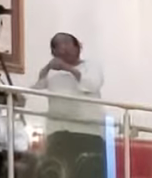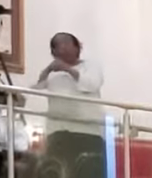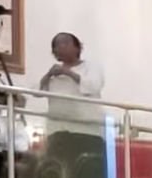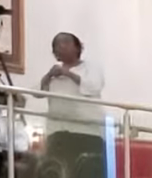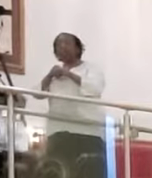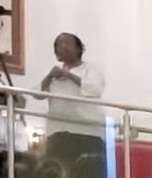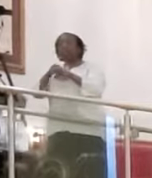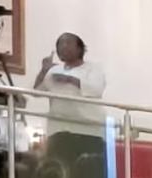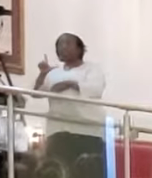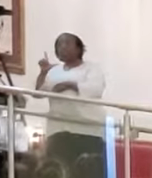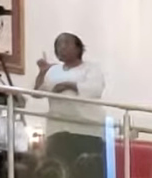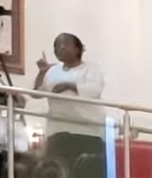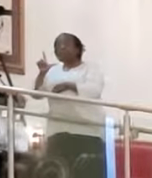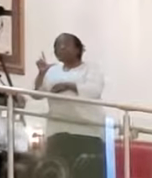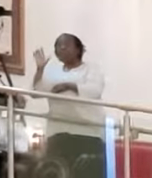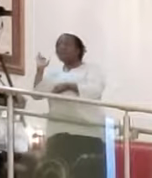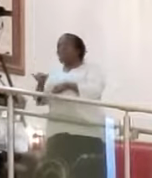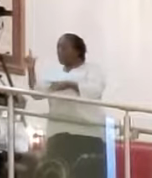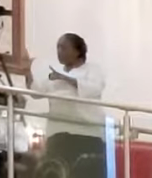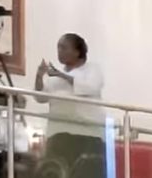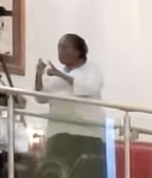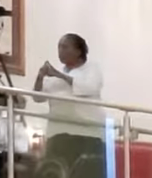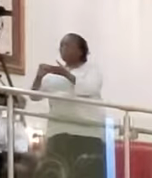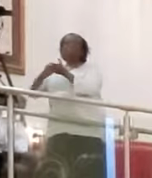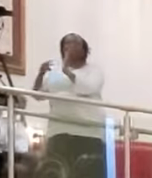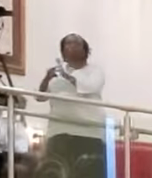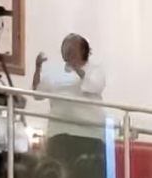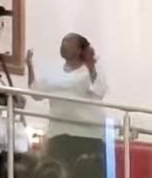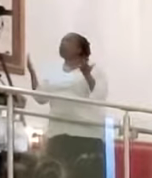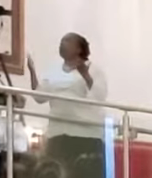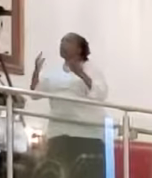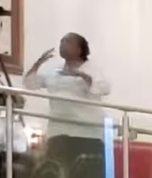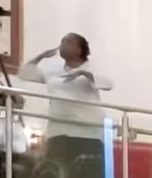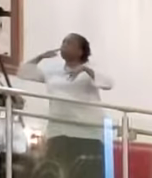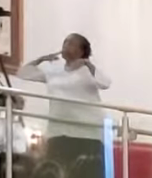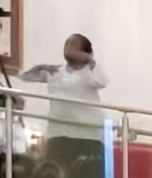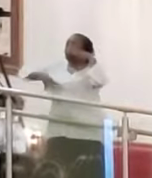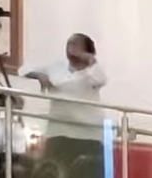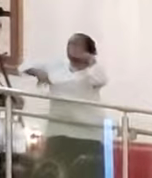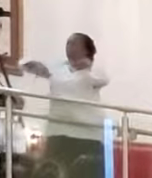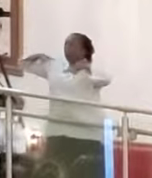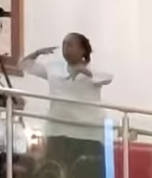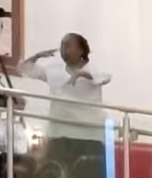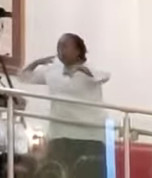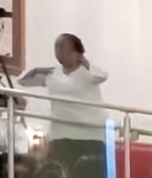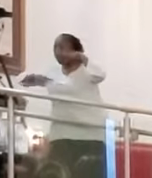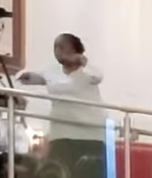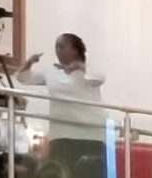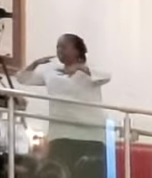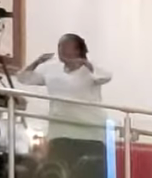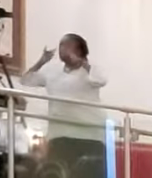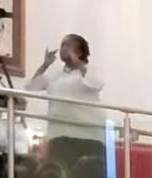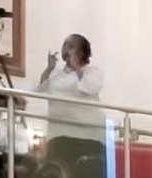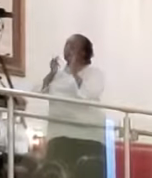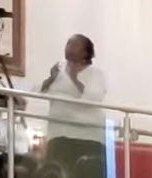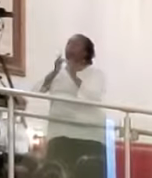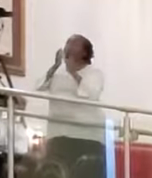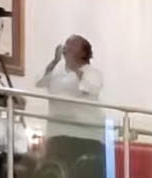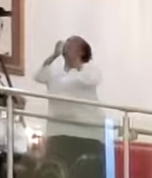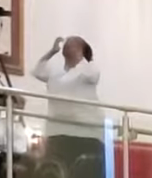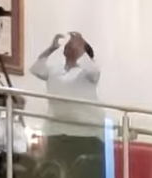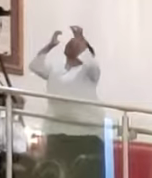Lamentations. The word lamentations means to weep, it means to wail, it means to mourn or to cry